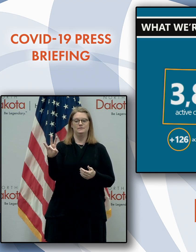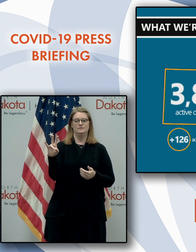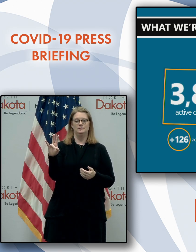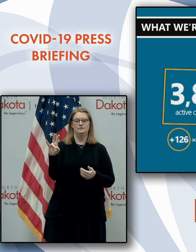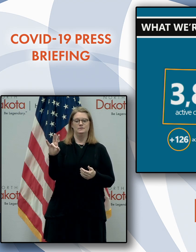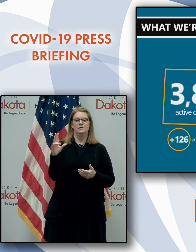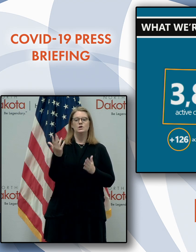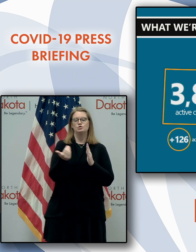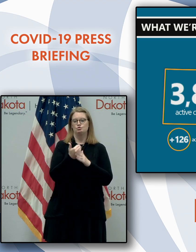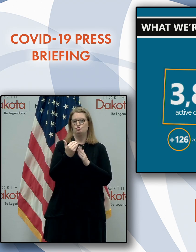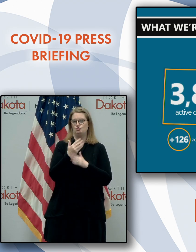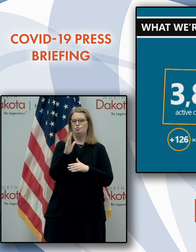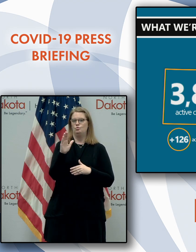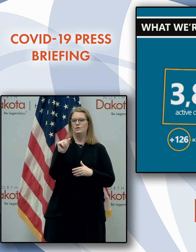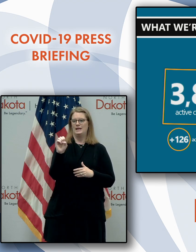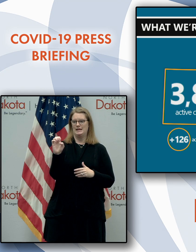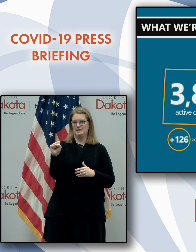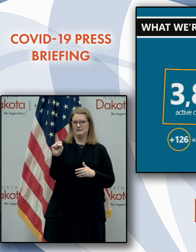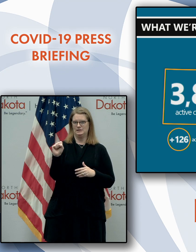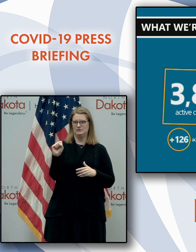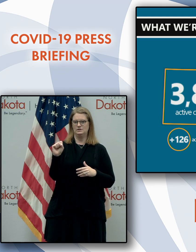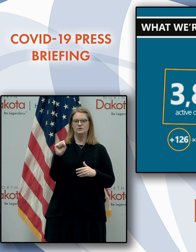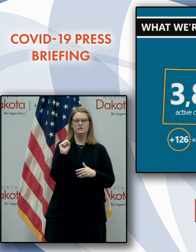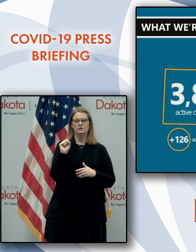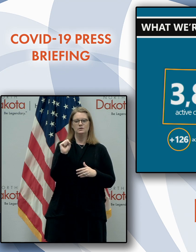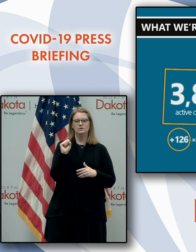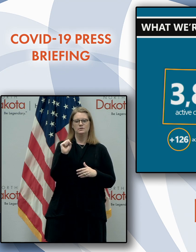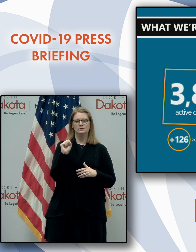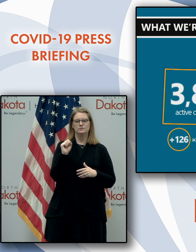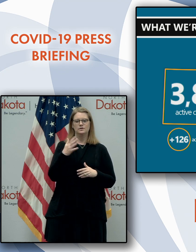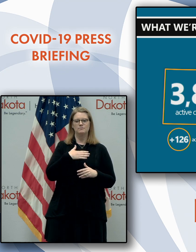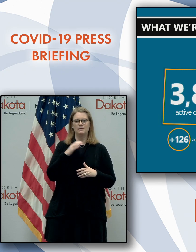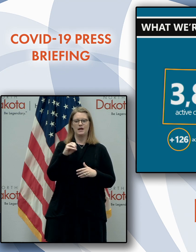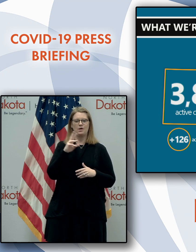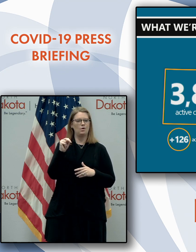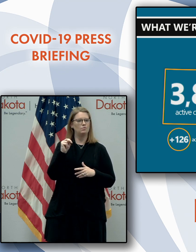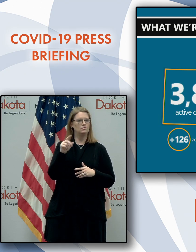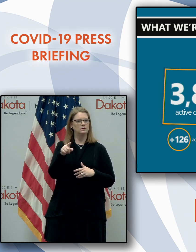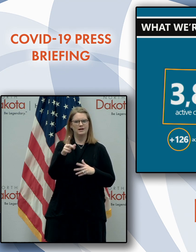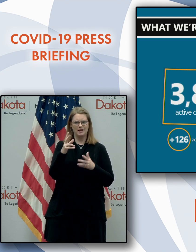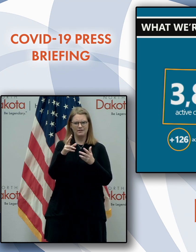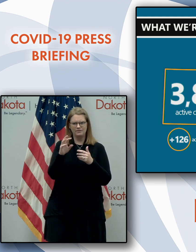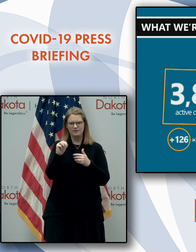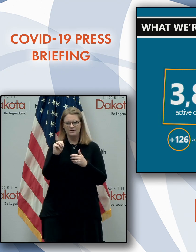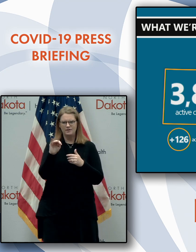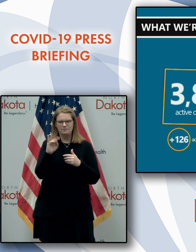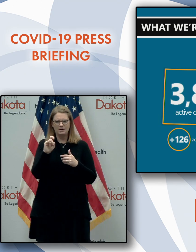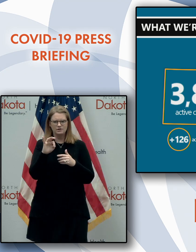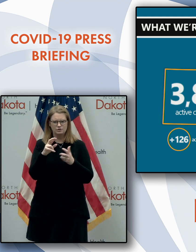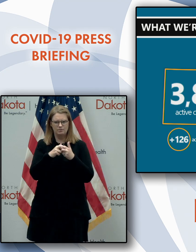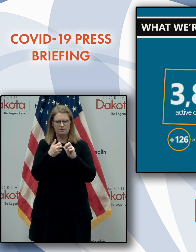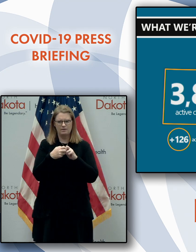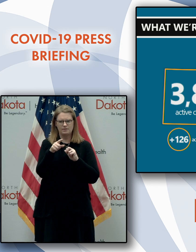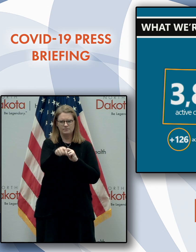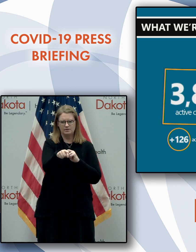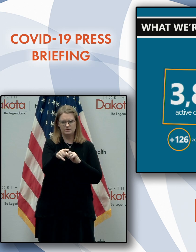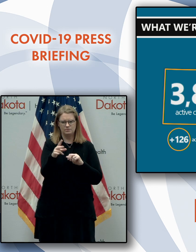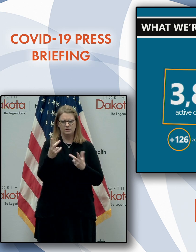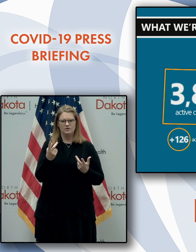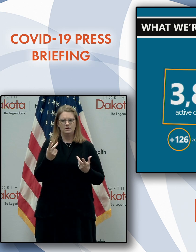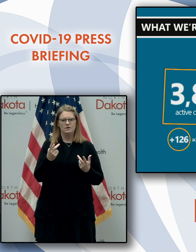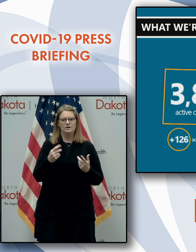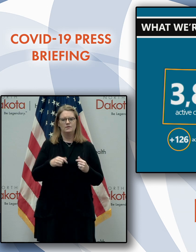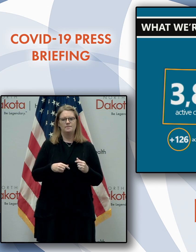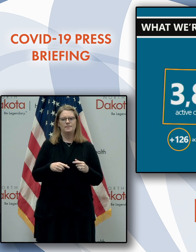3,117 new cases. And just for my own help, I got a monitor problem going on down here we can take a look